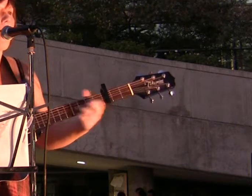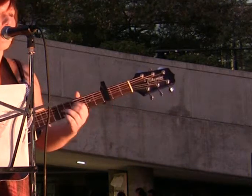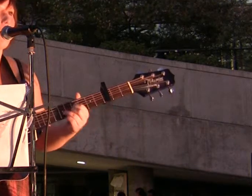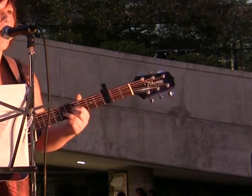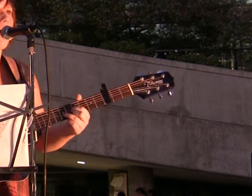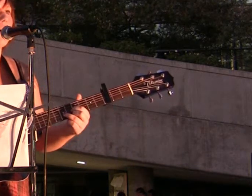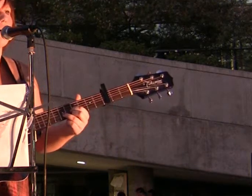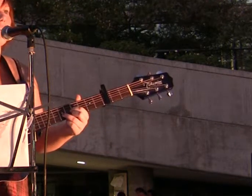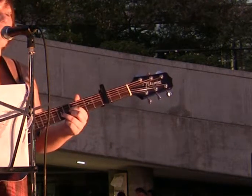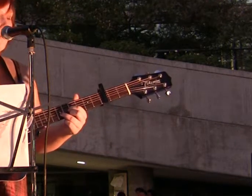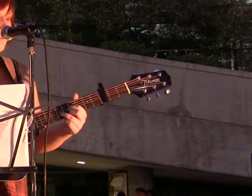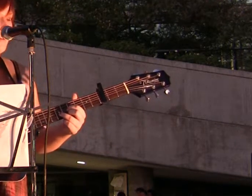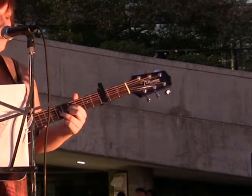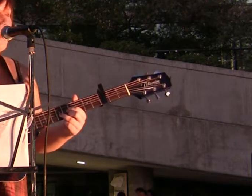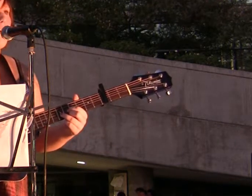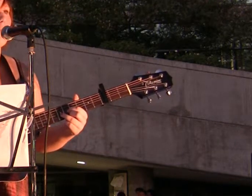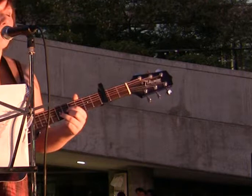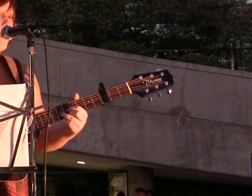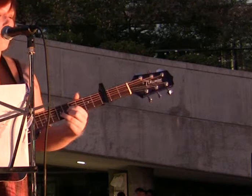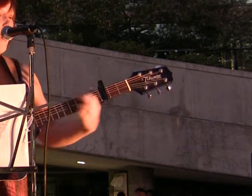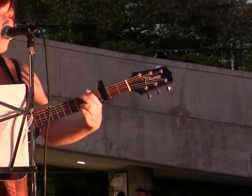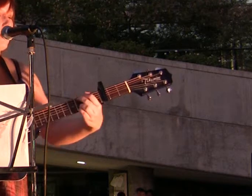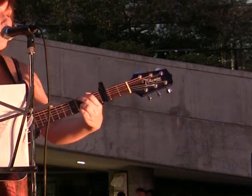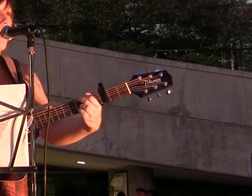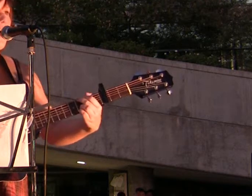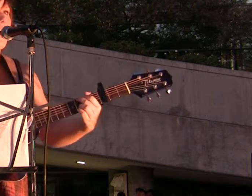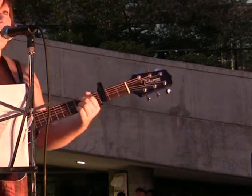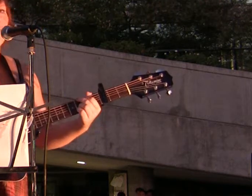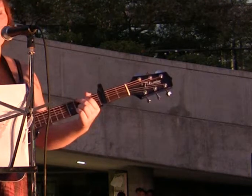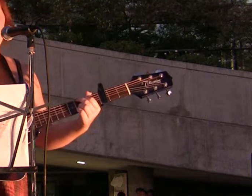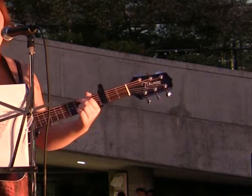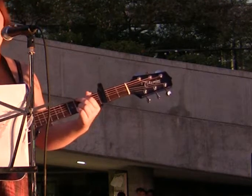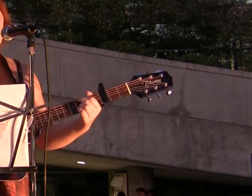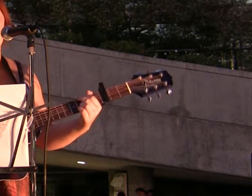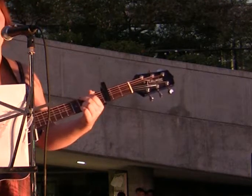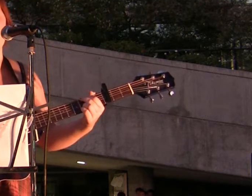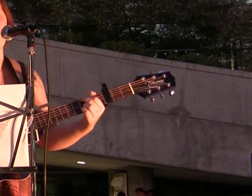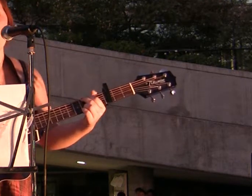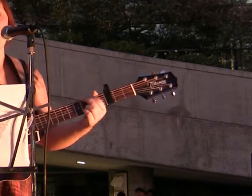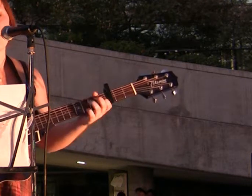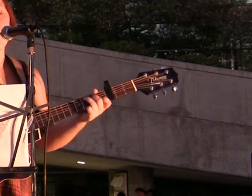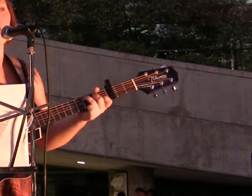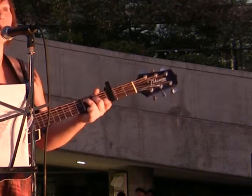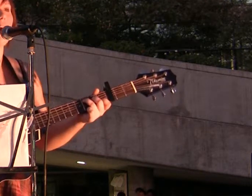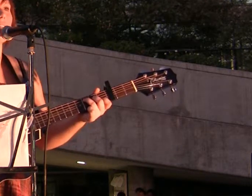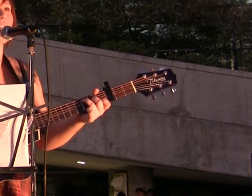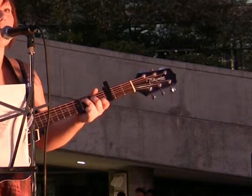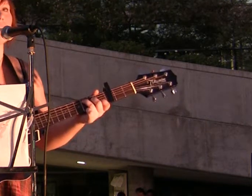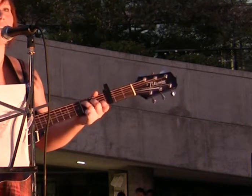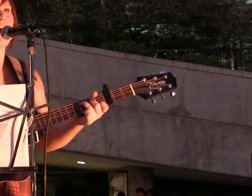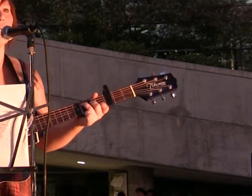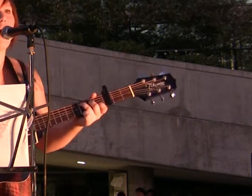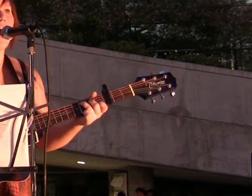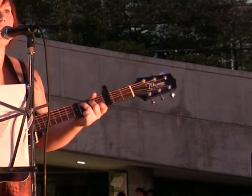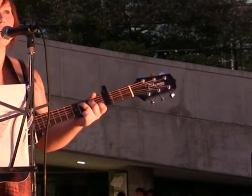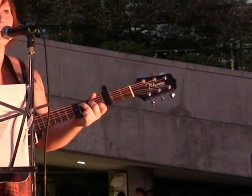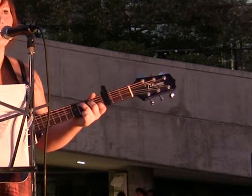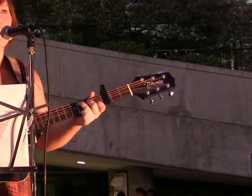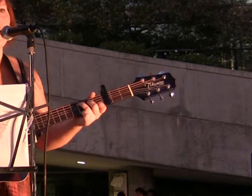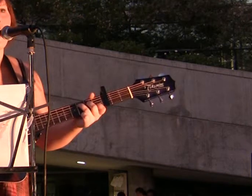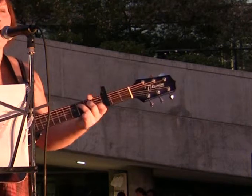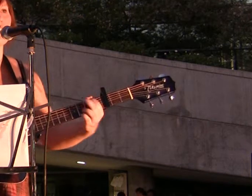bring back love. We'll bring back love. No, I was walking down the